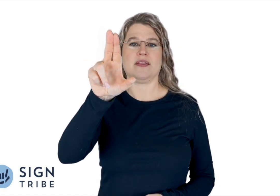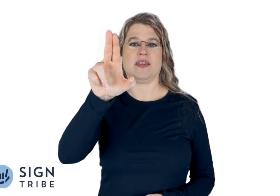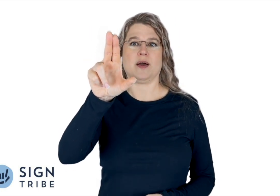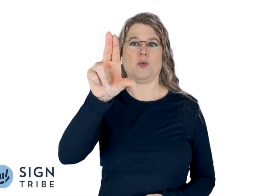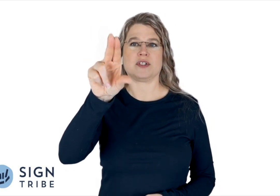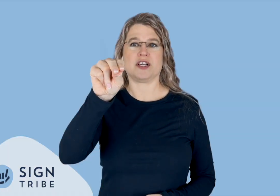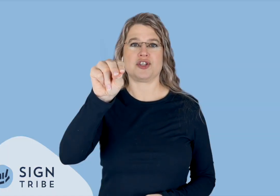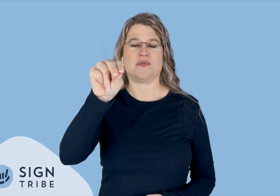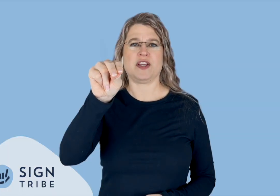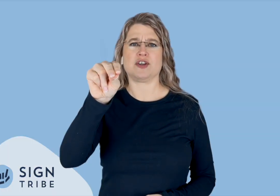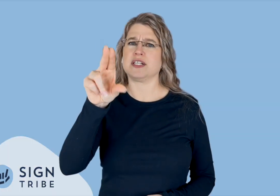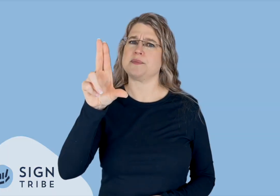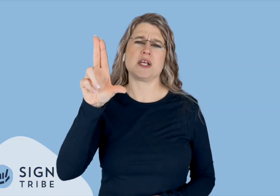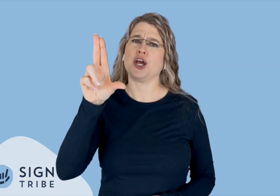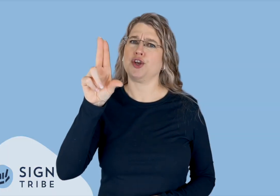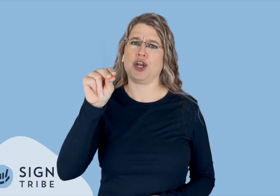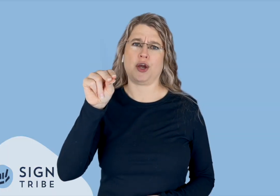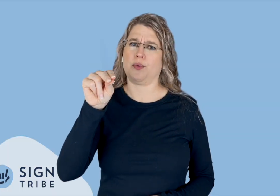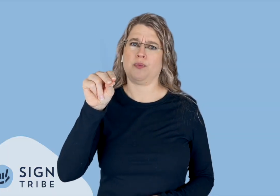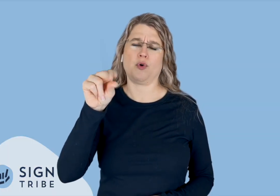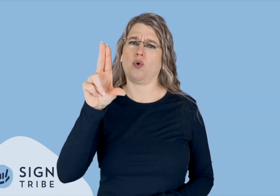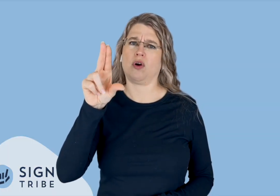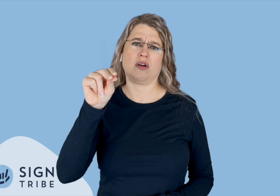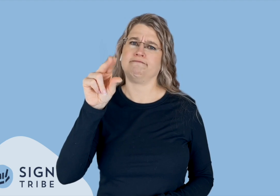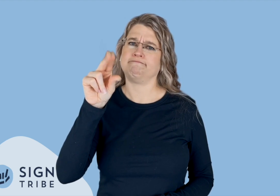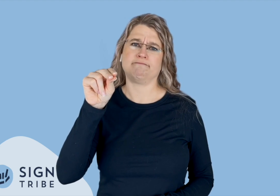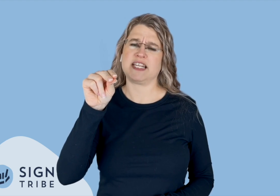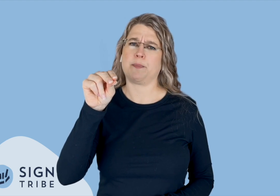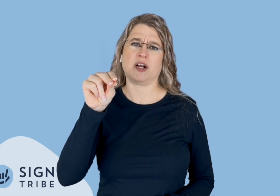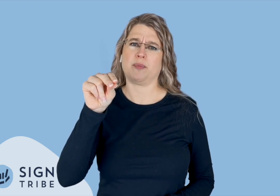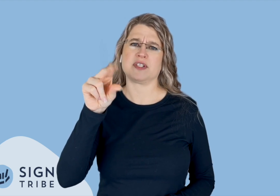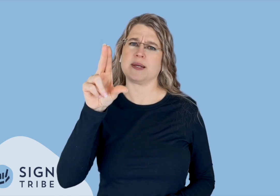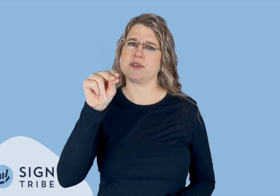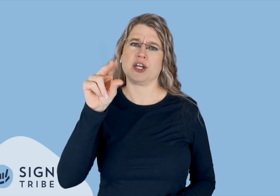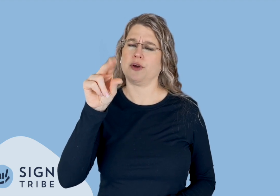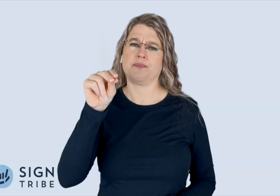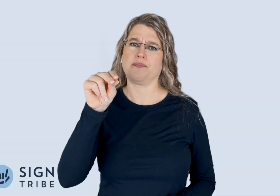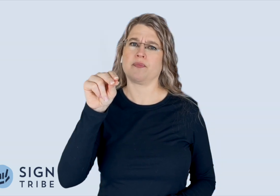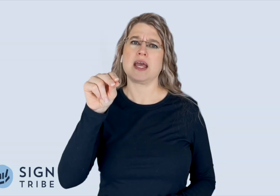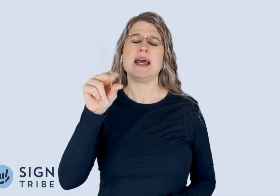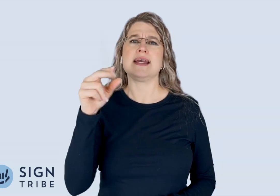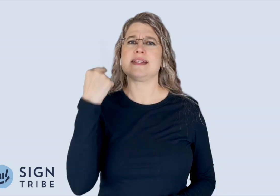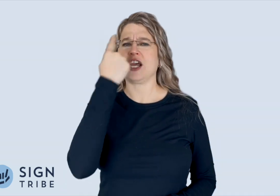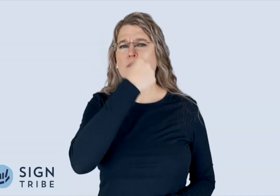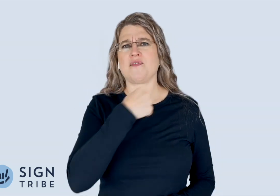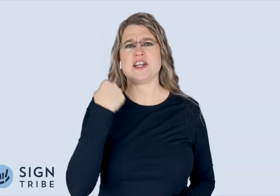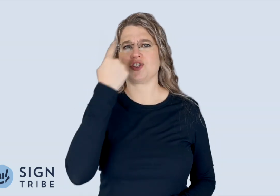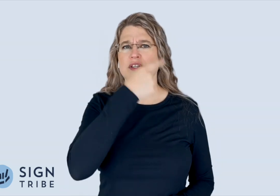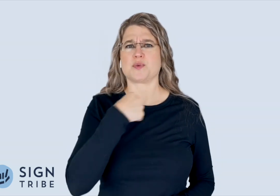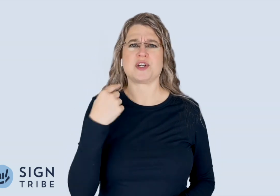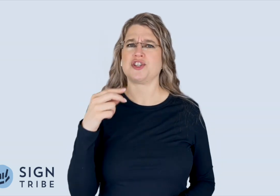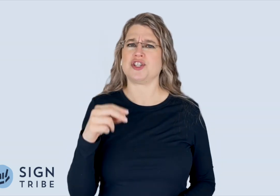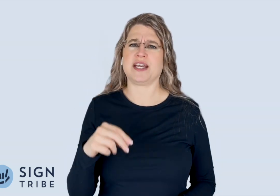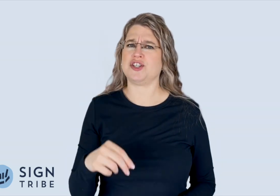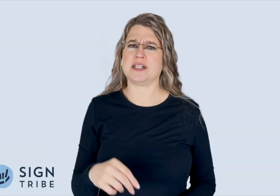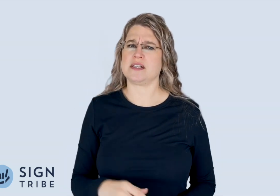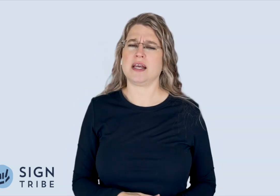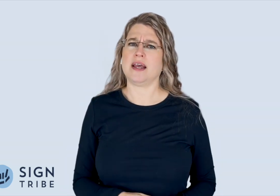thumb will touch the fingertips. No. Or tap a couple of times. No. And see how my facial expression changes and